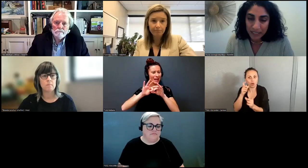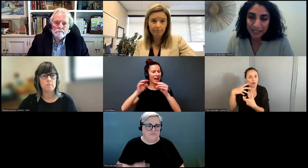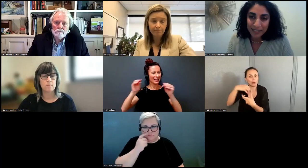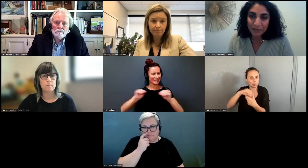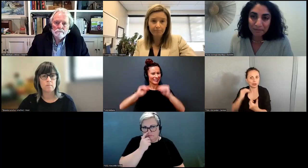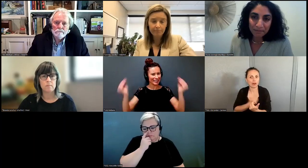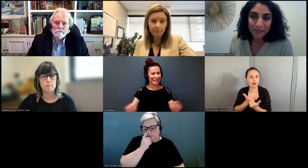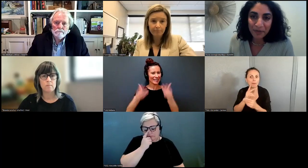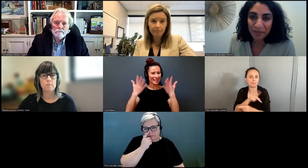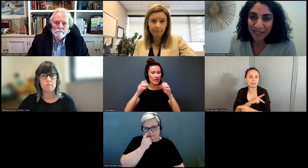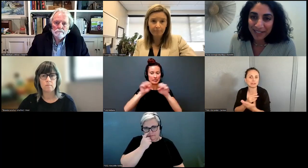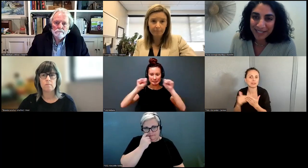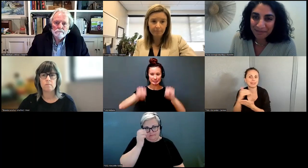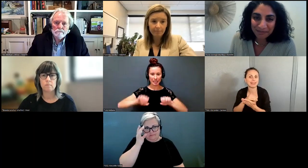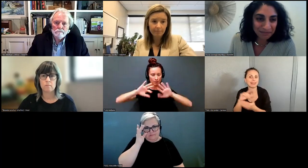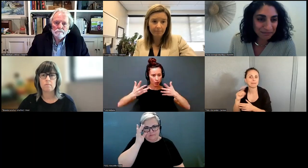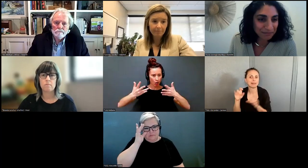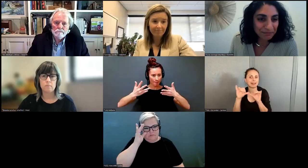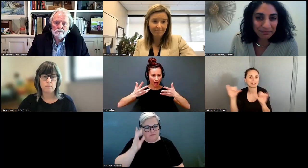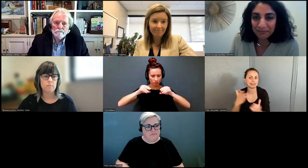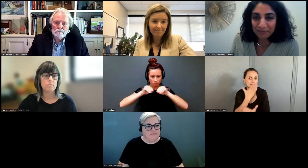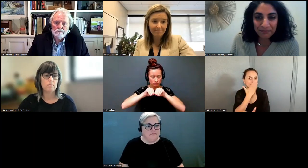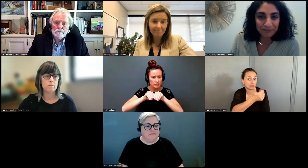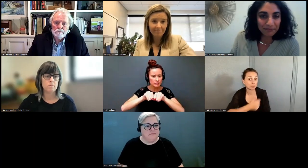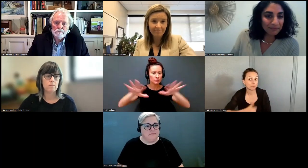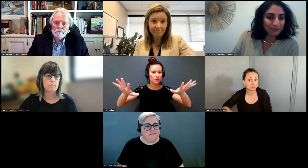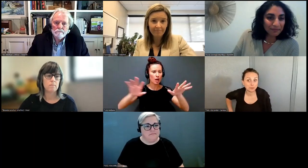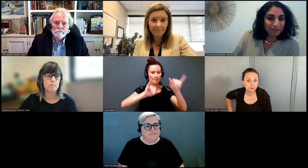income tax system? Thanks.